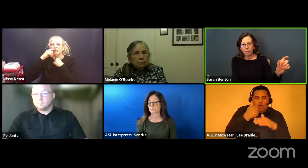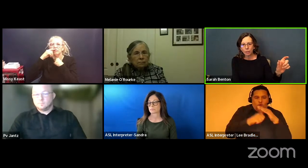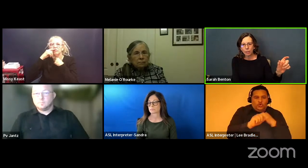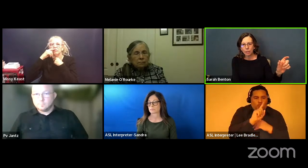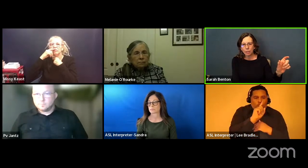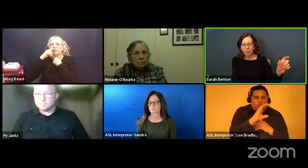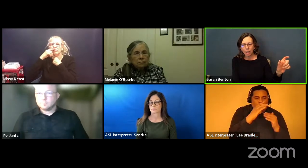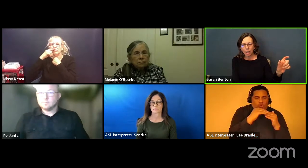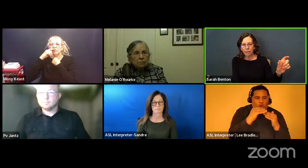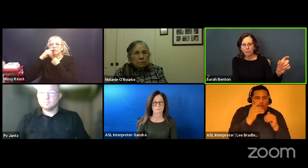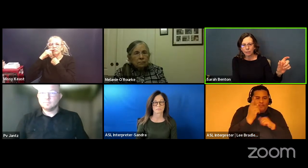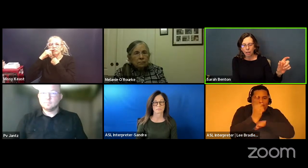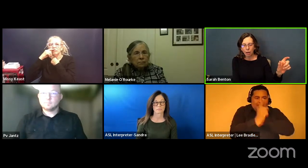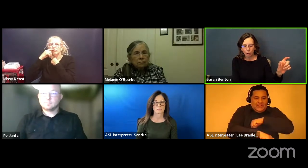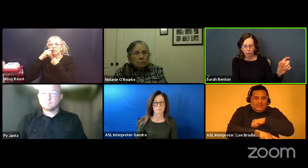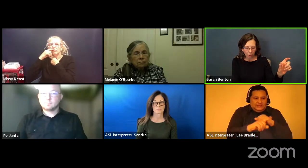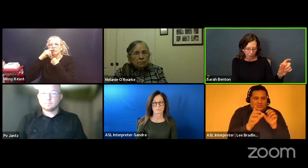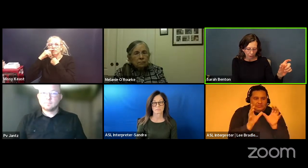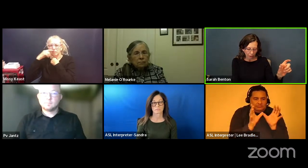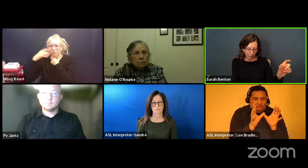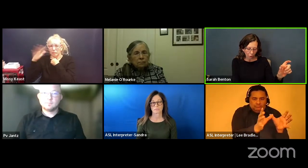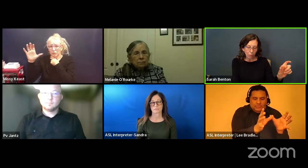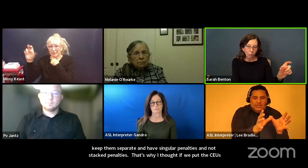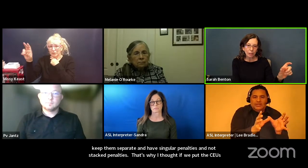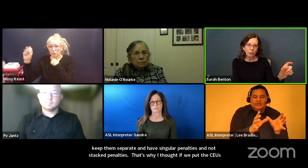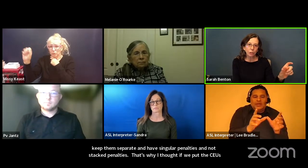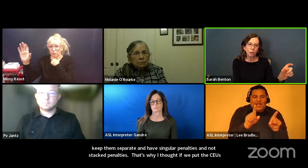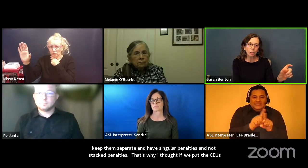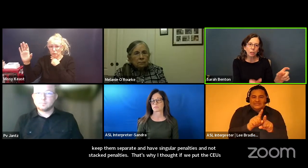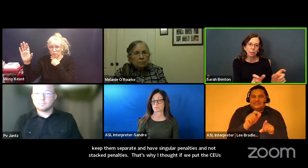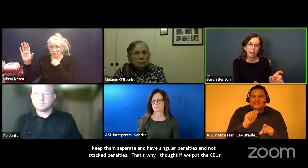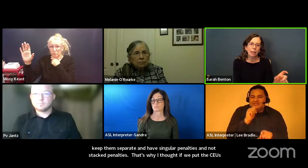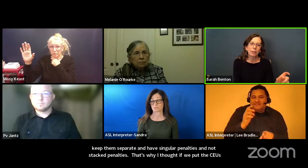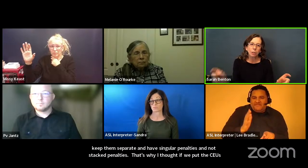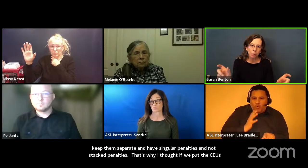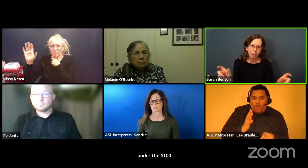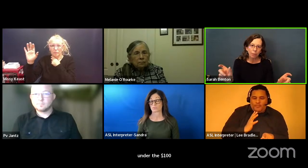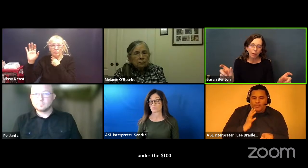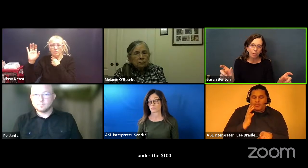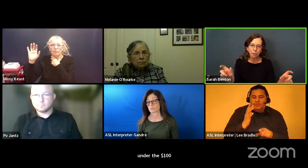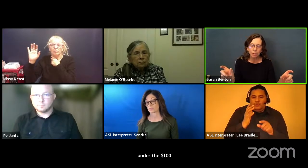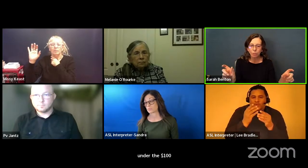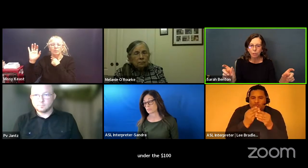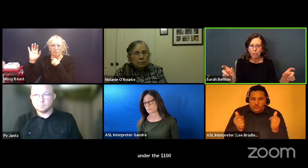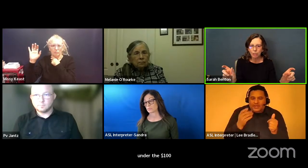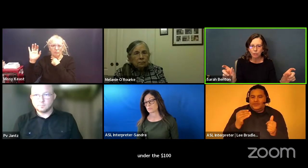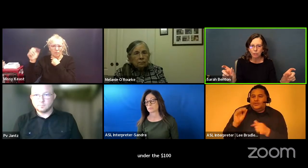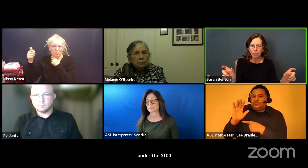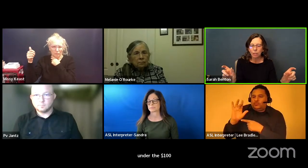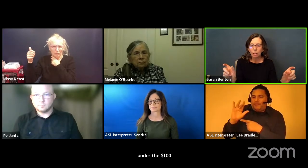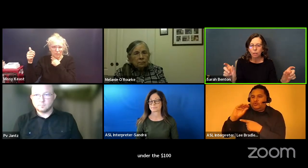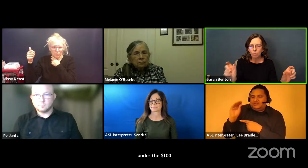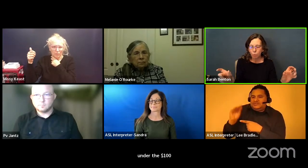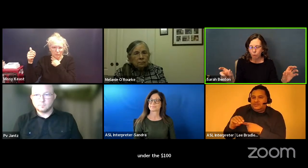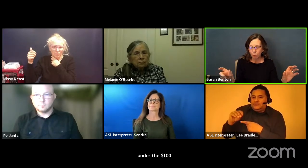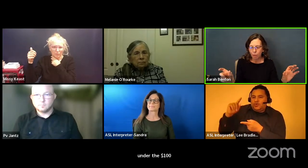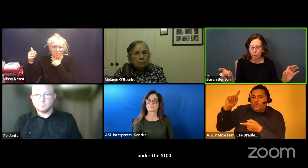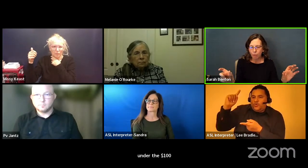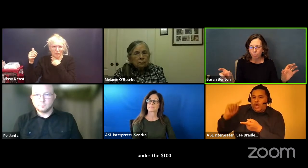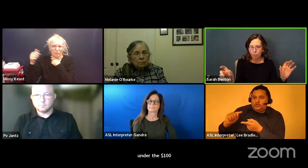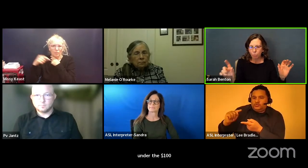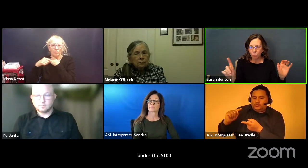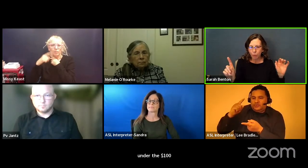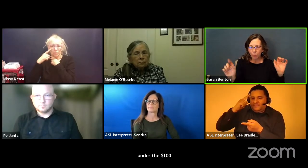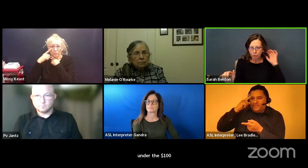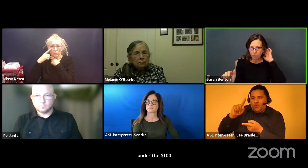$100 penalty as our informal resolution and the 25% reduction for